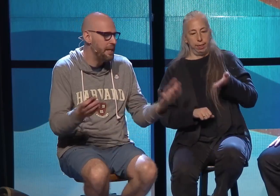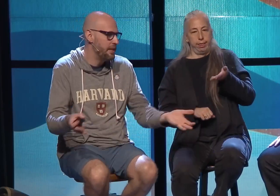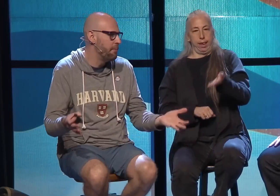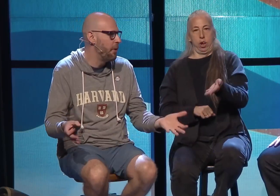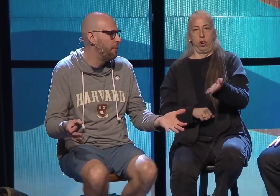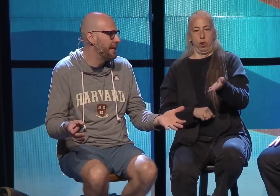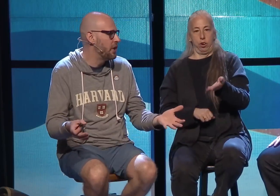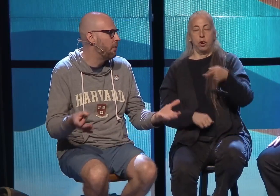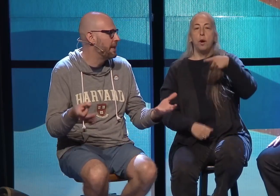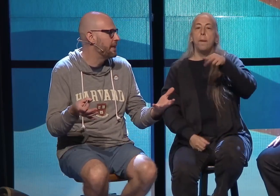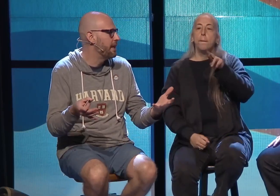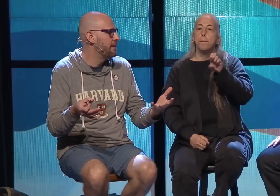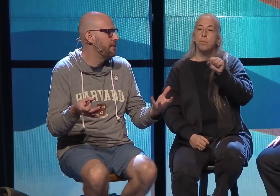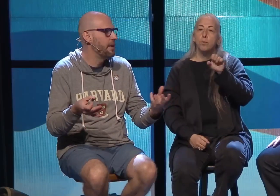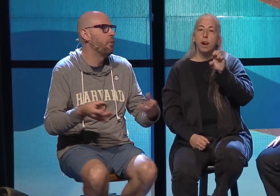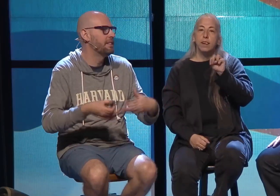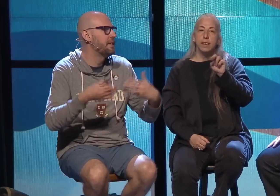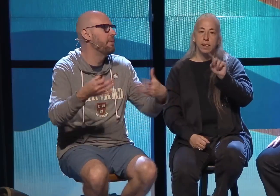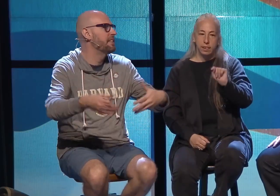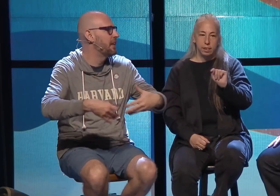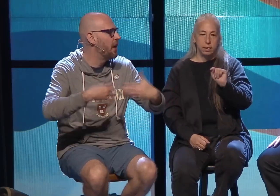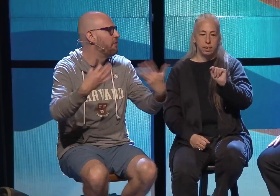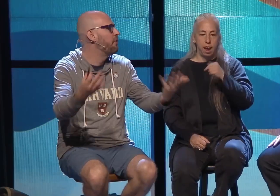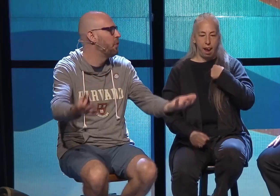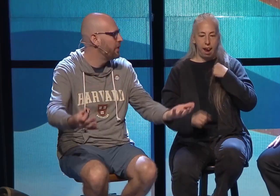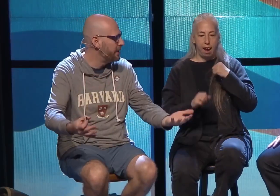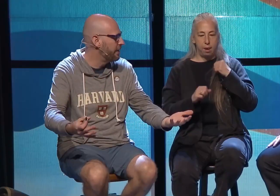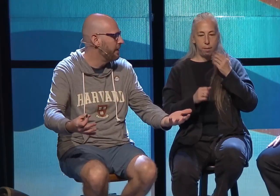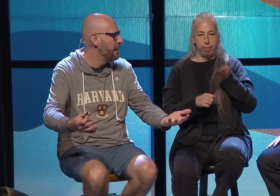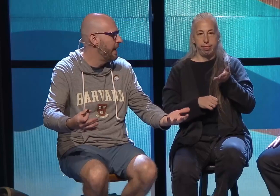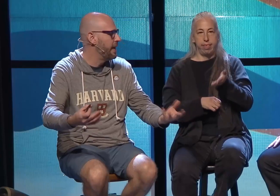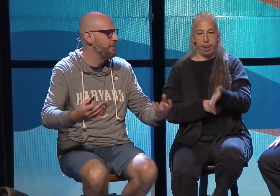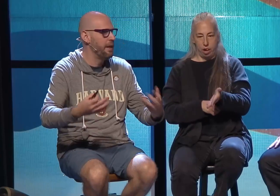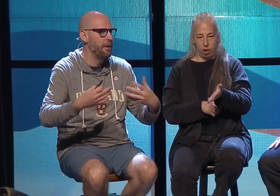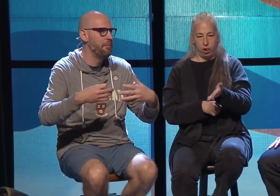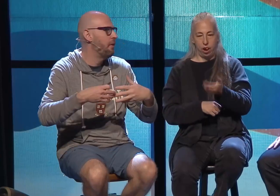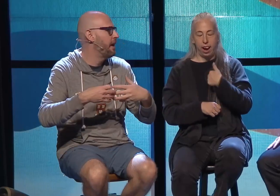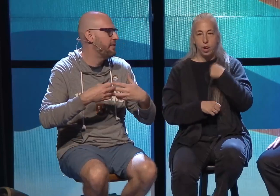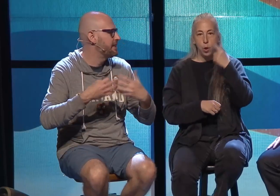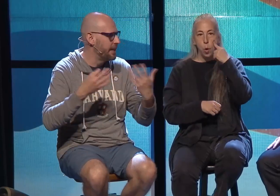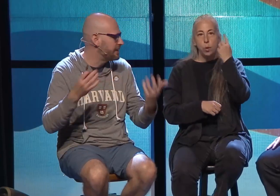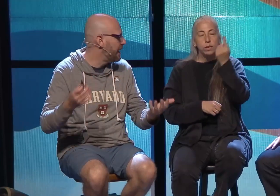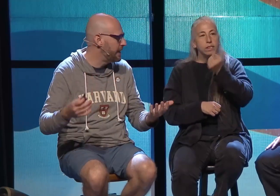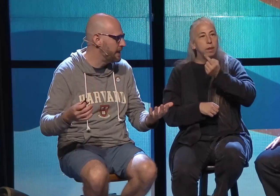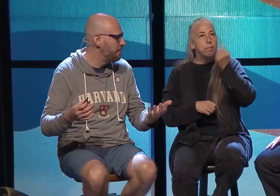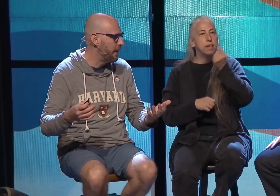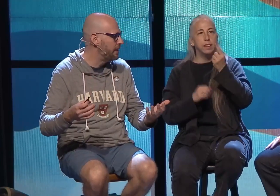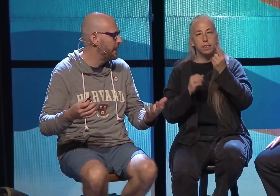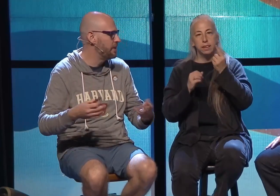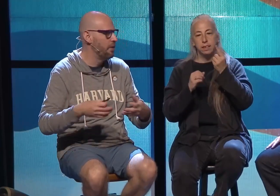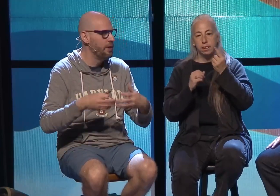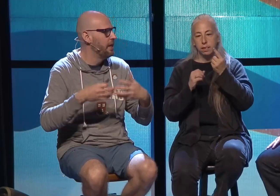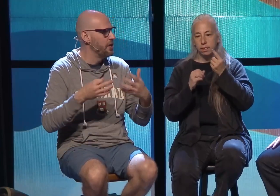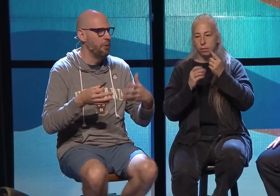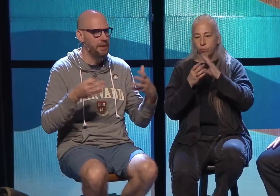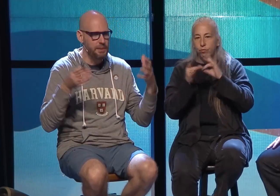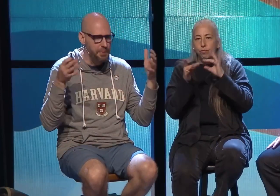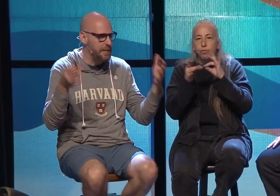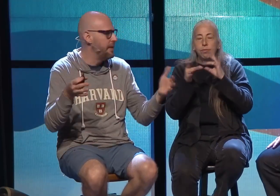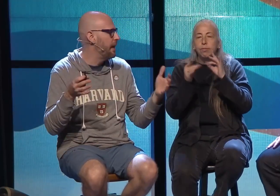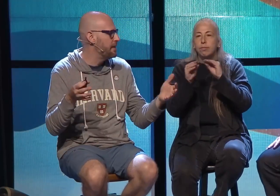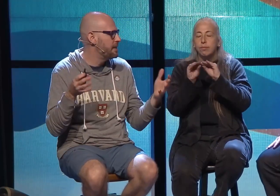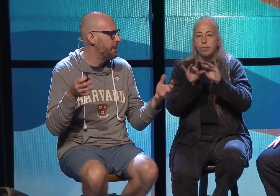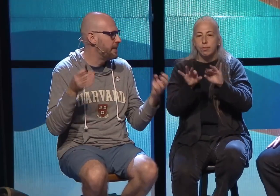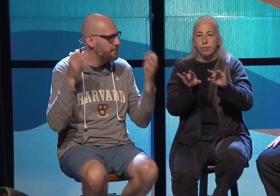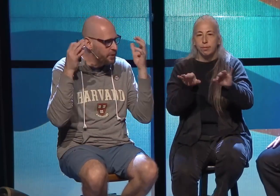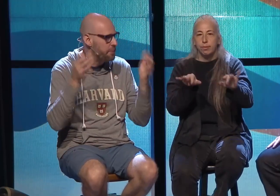I can be in the moment knowing that something's going to unfold here, and I don't have this anxiety about it. I don't, but to